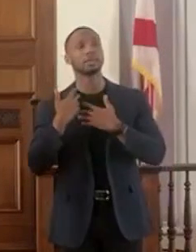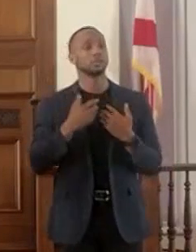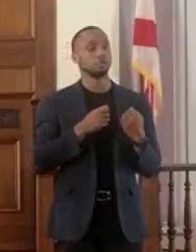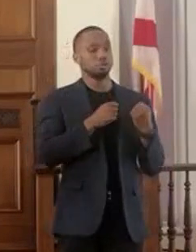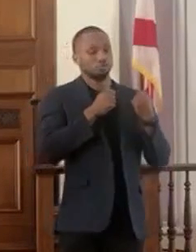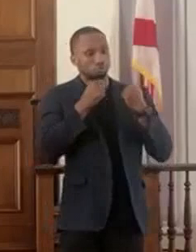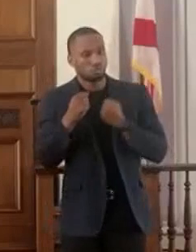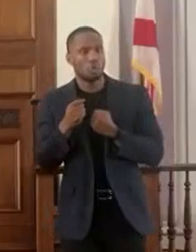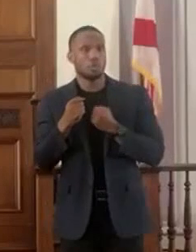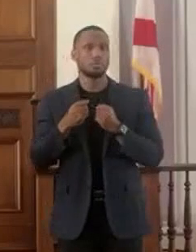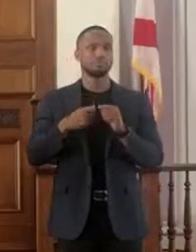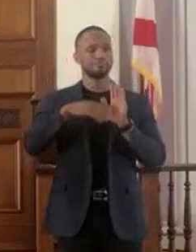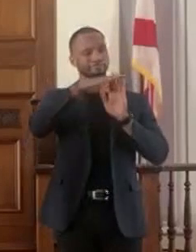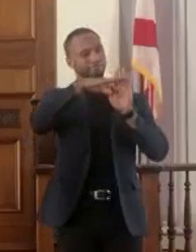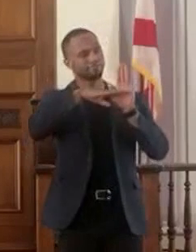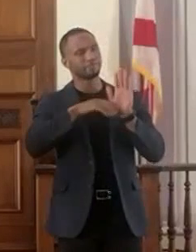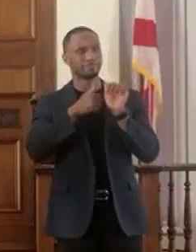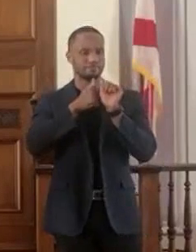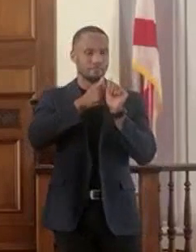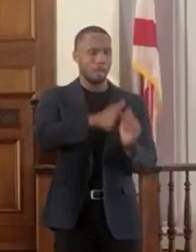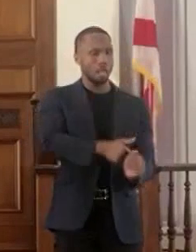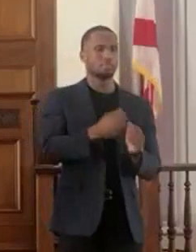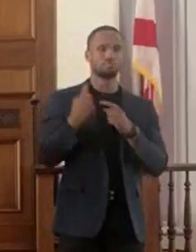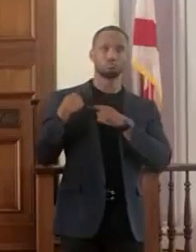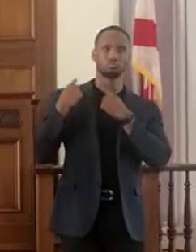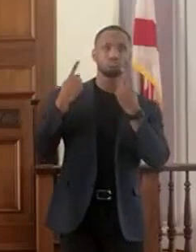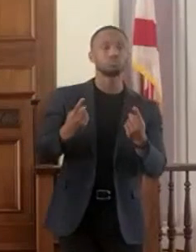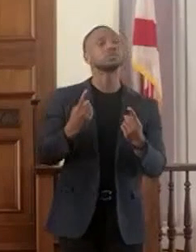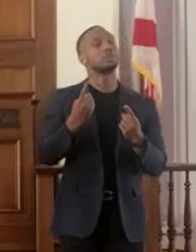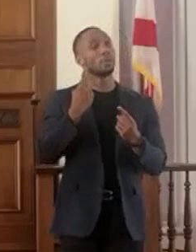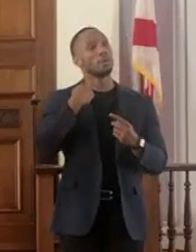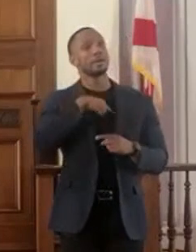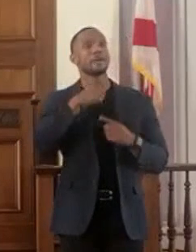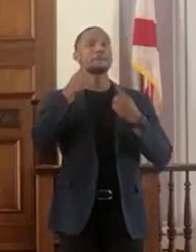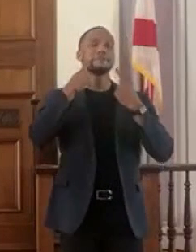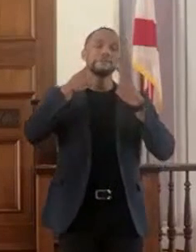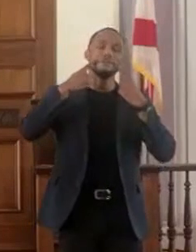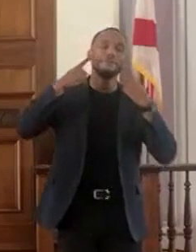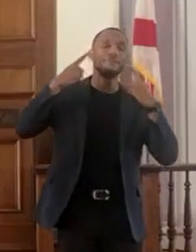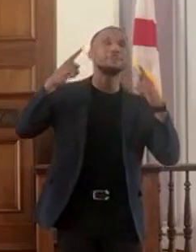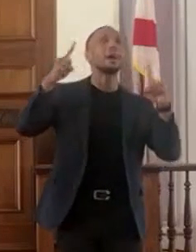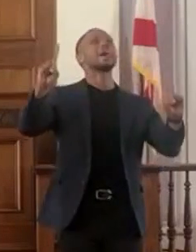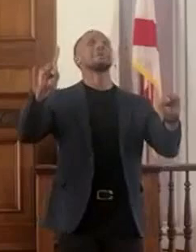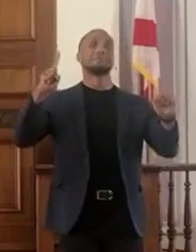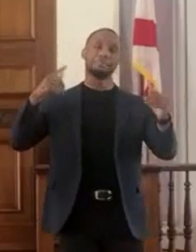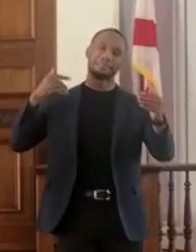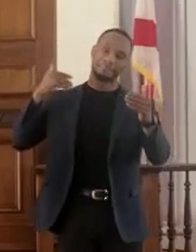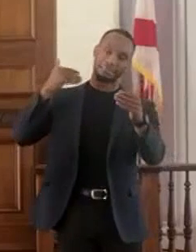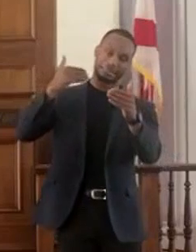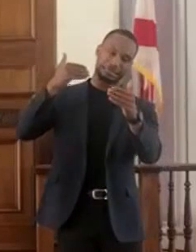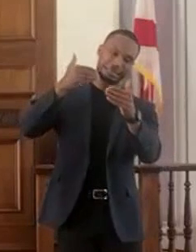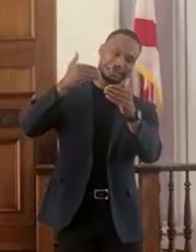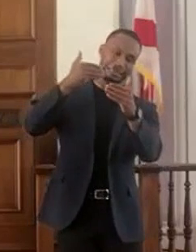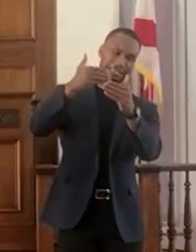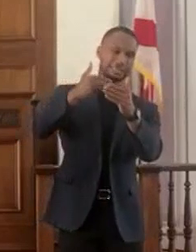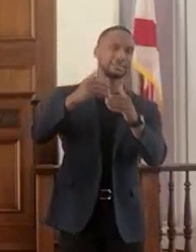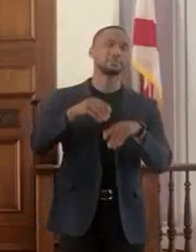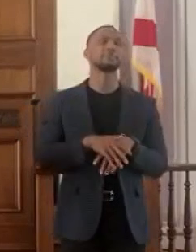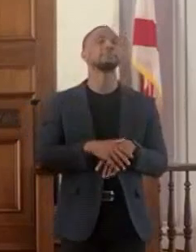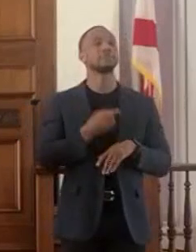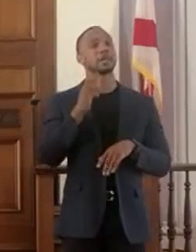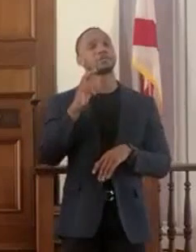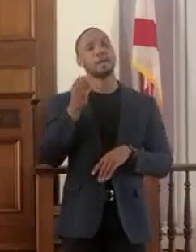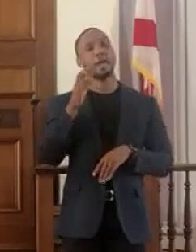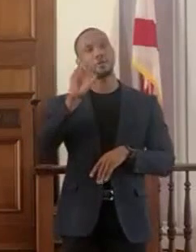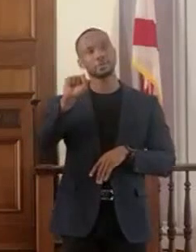and our safety protocols, we are finally rounding the corner. Dr.